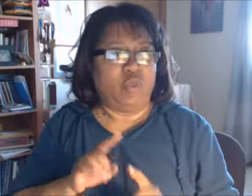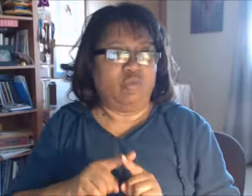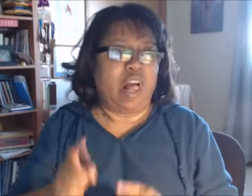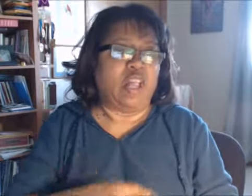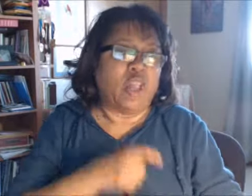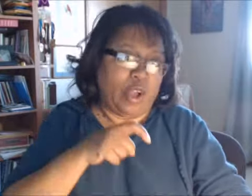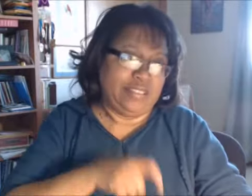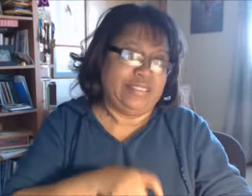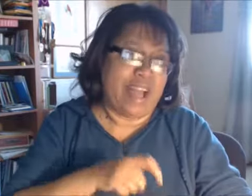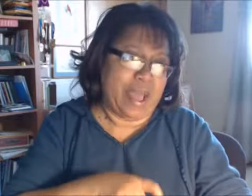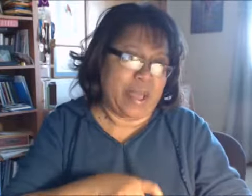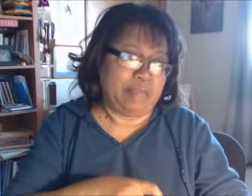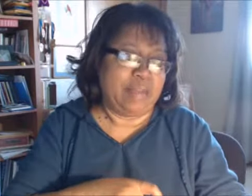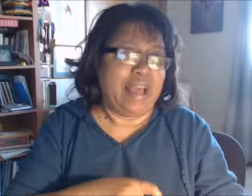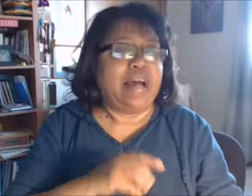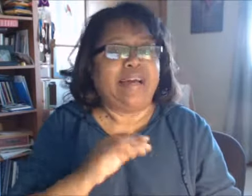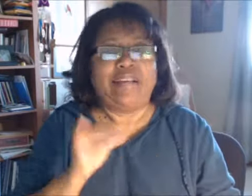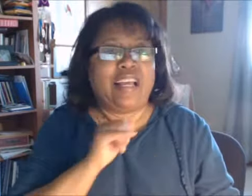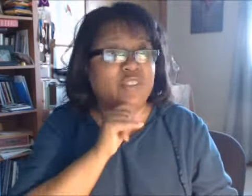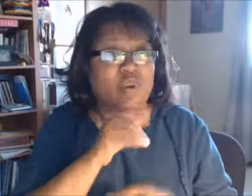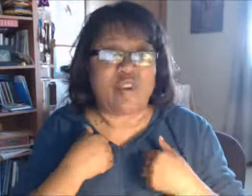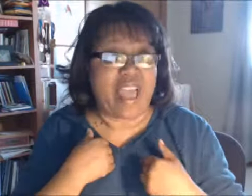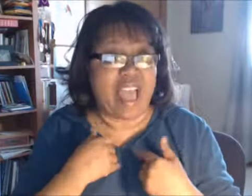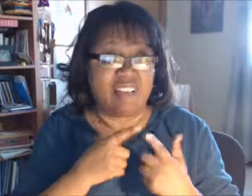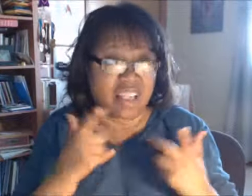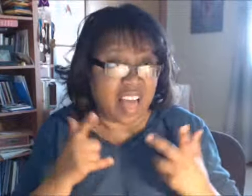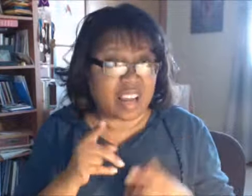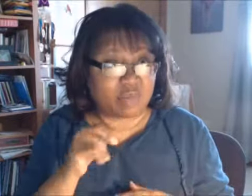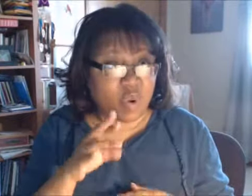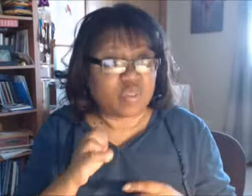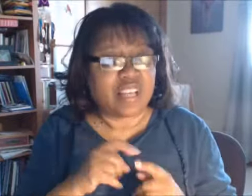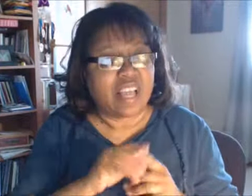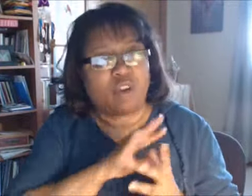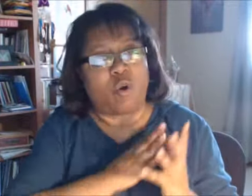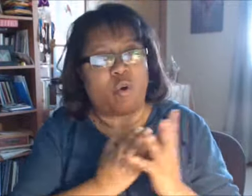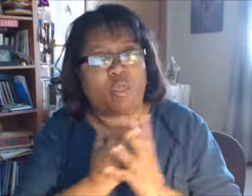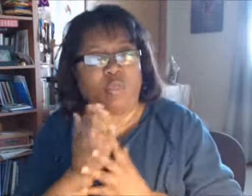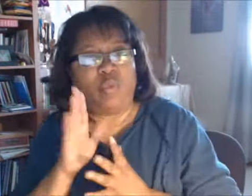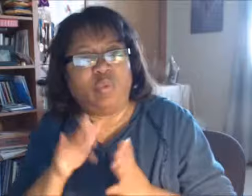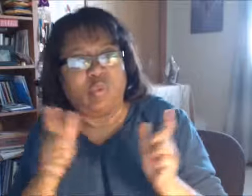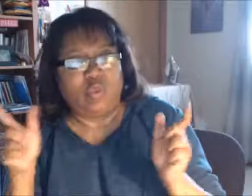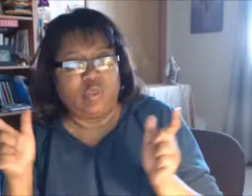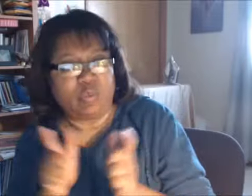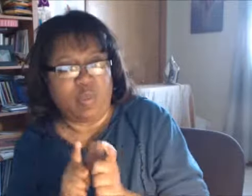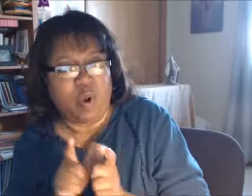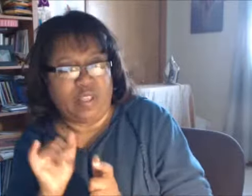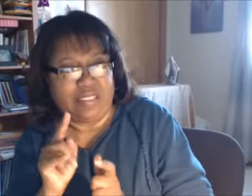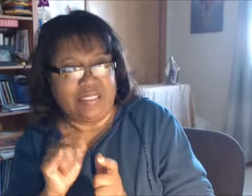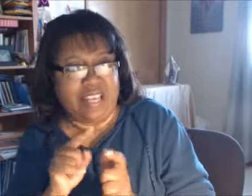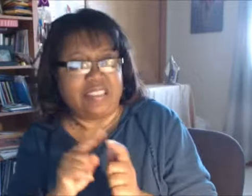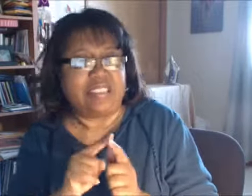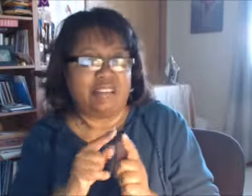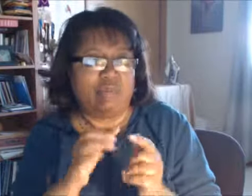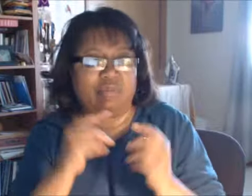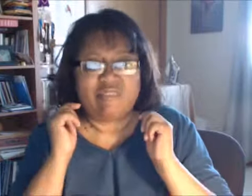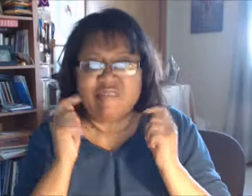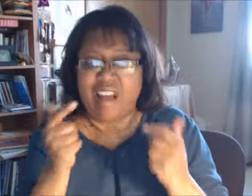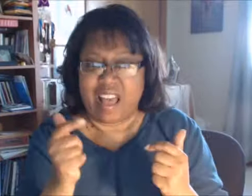time. Materials that don't have quite so much protein pass through to the small intestines more readily. After food